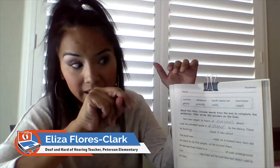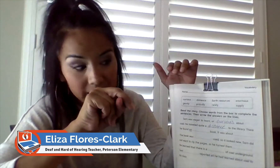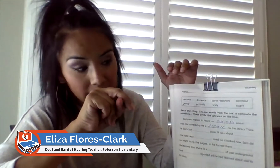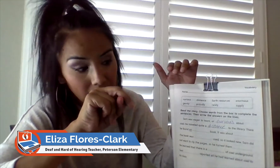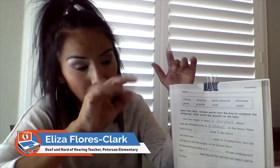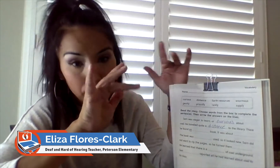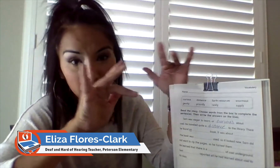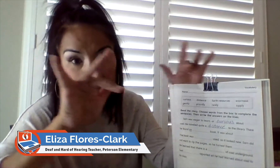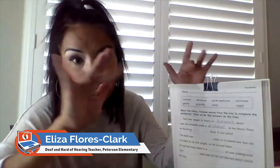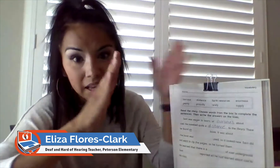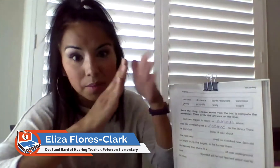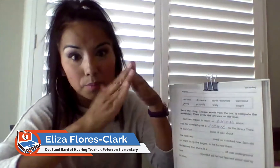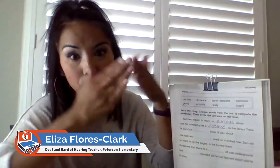an blank book.